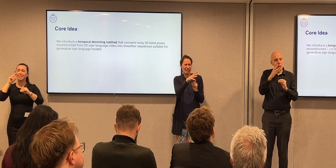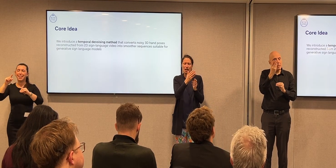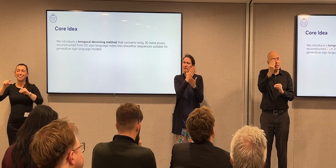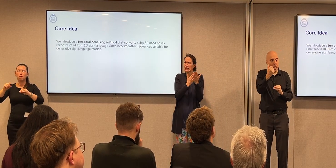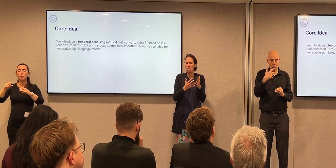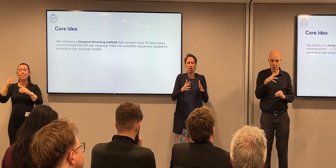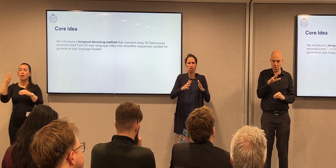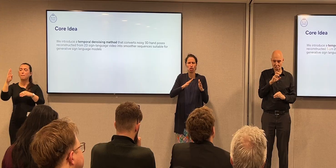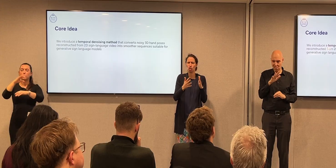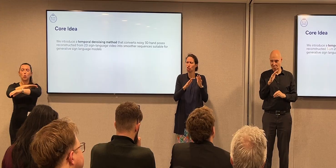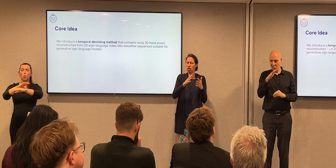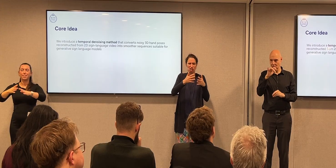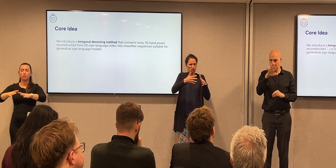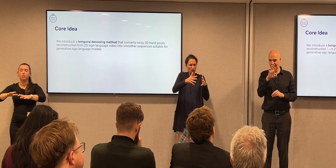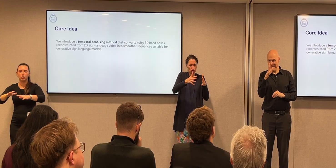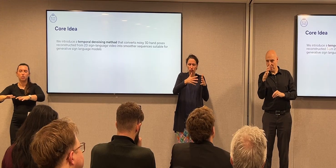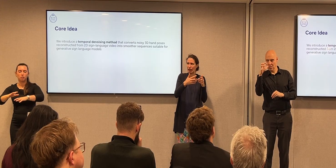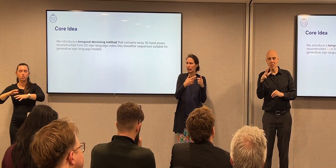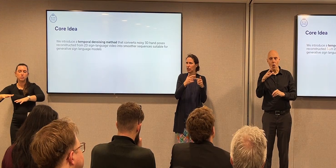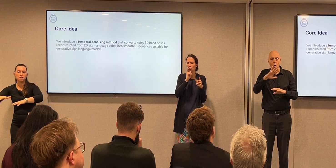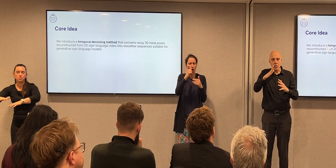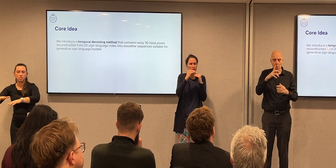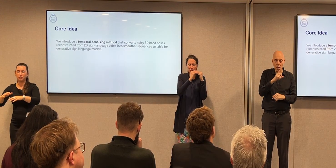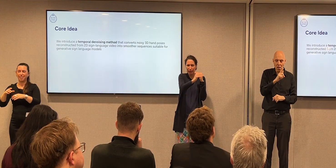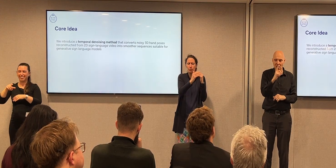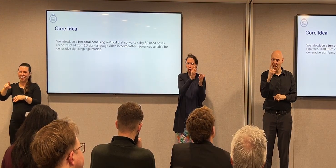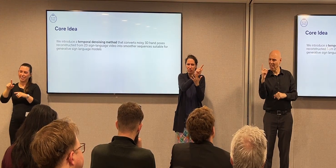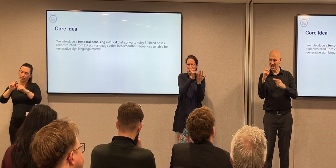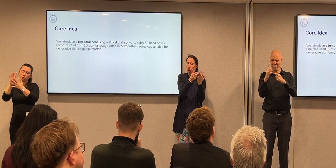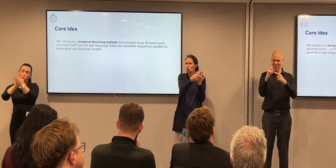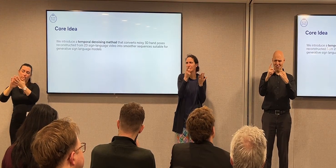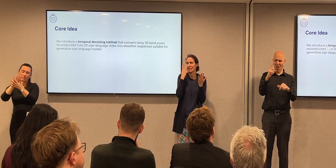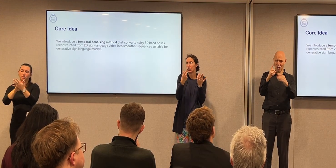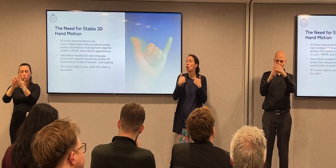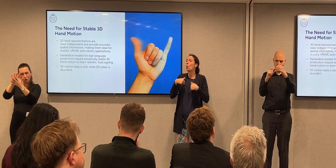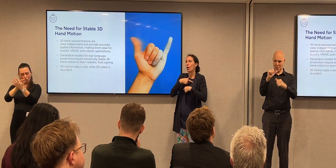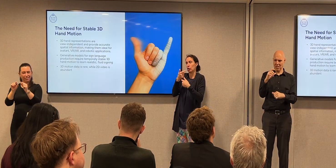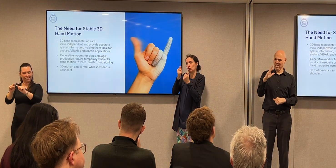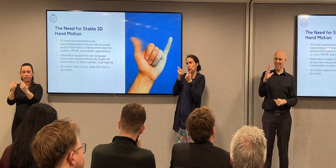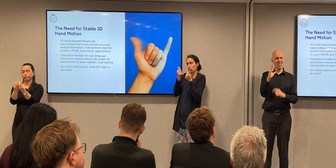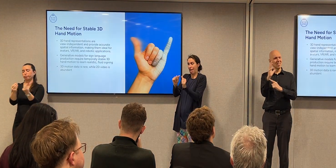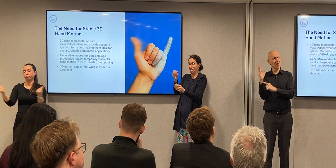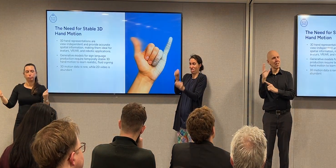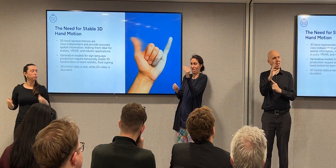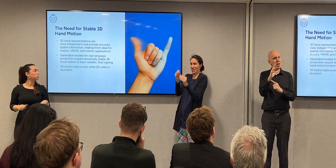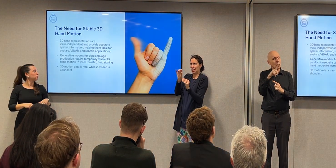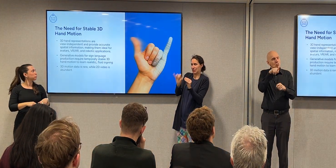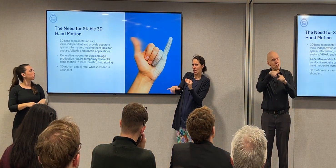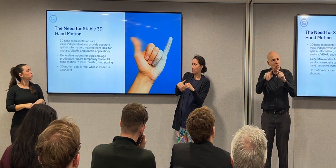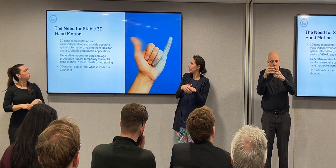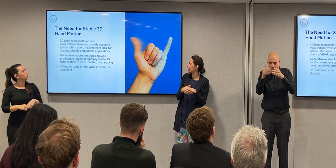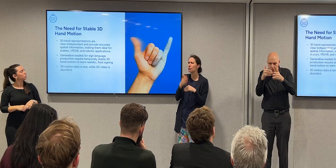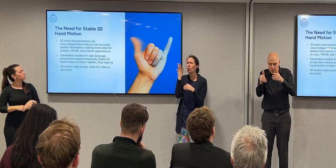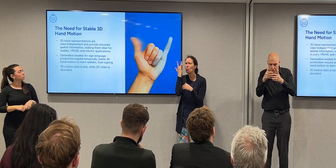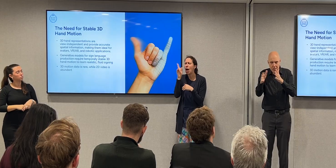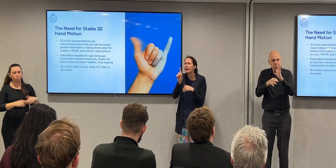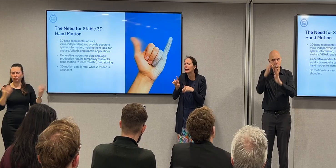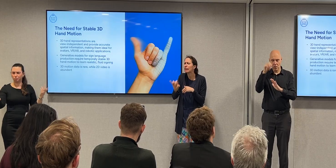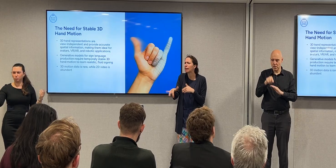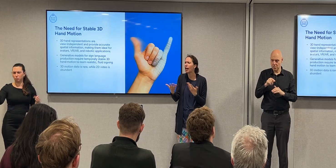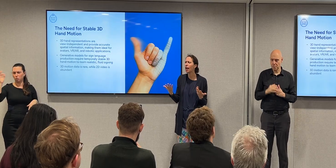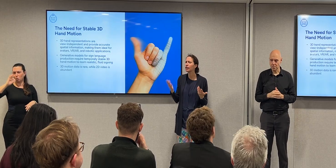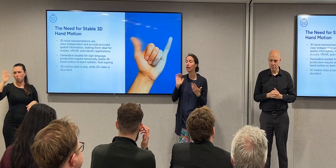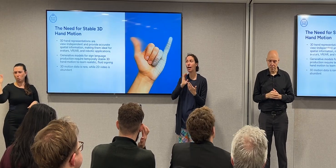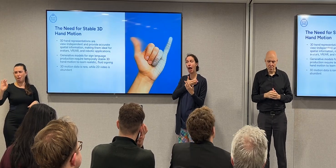and some unstable sequences. So that's what we're trying to solve here. And why do we need this? Well, in